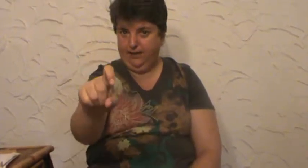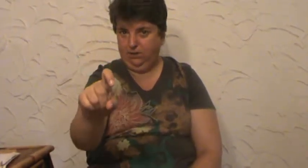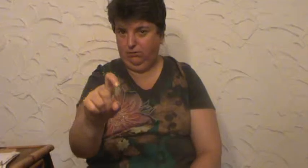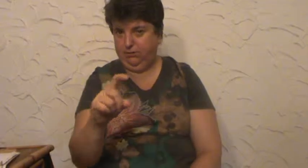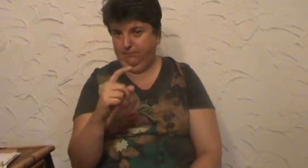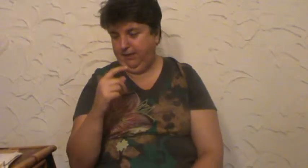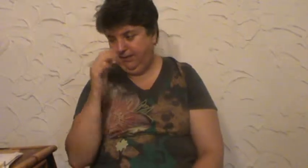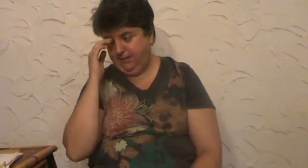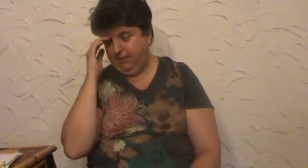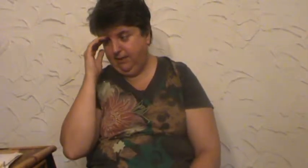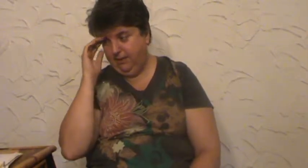ask you something.